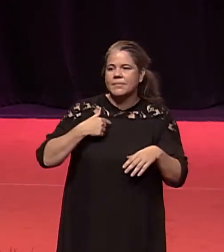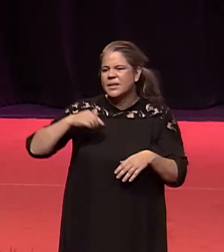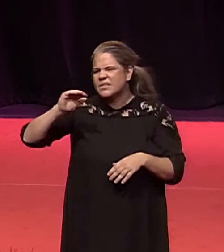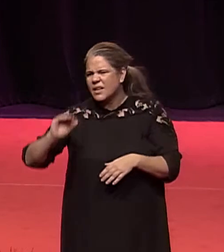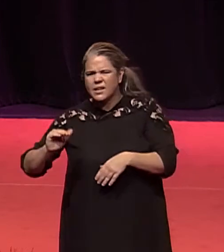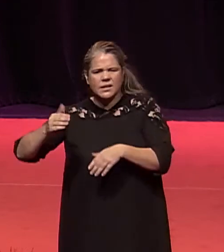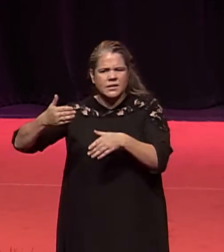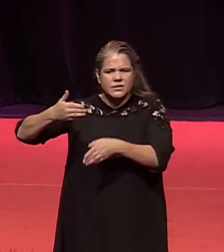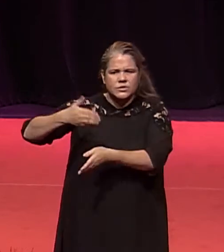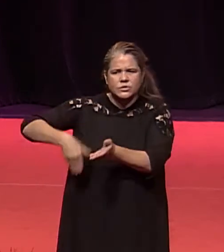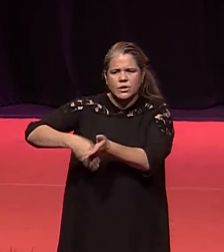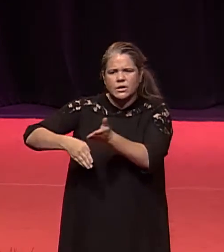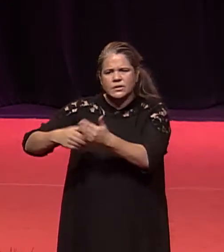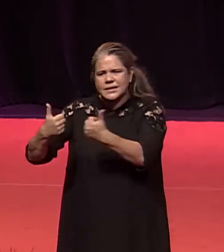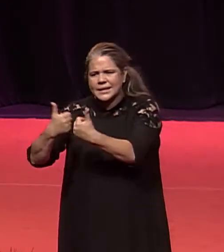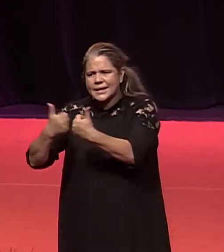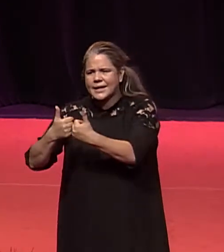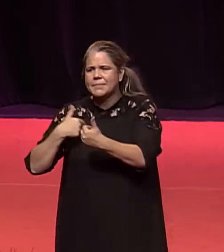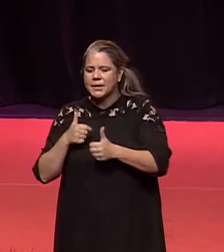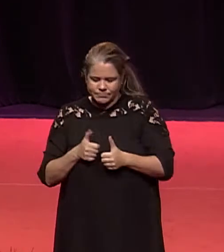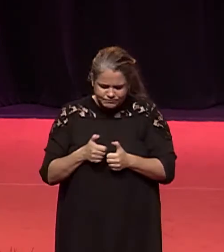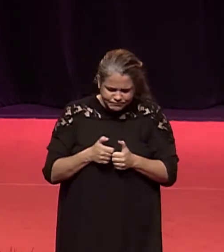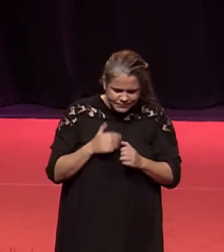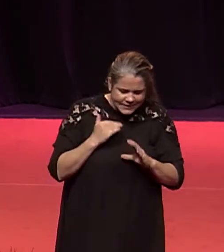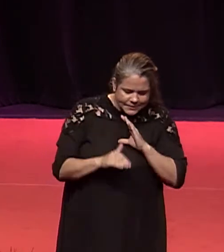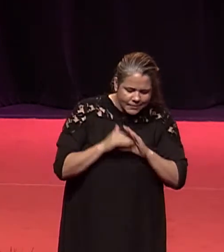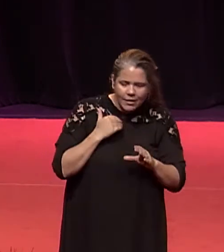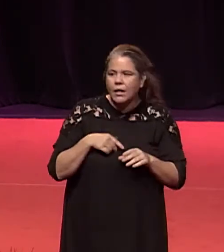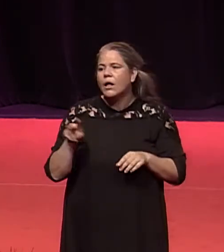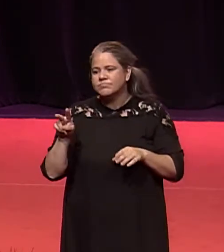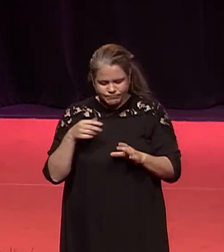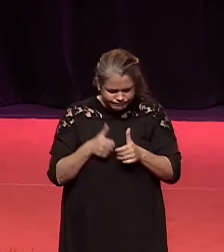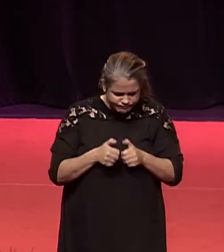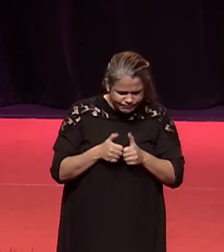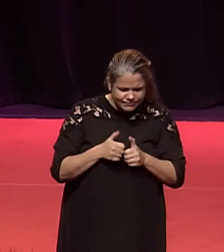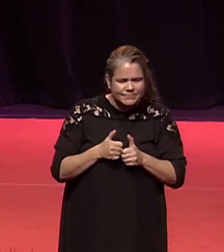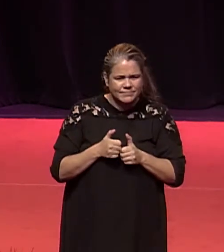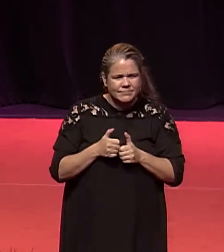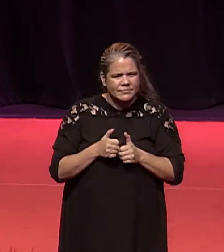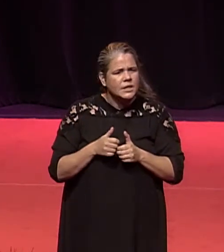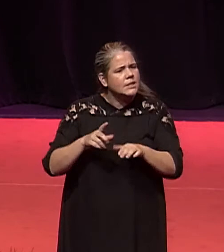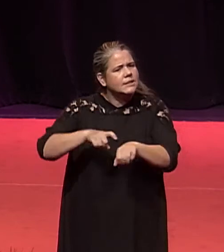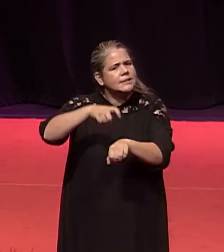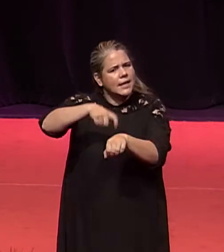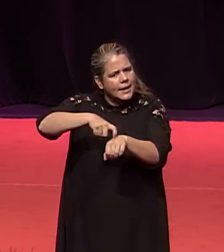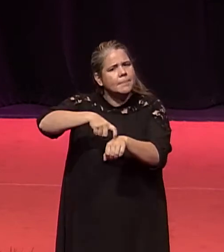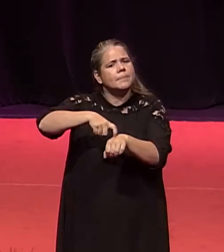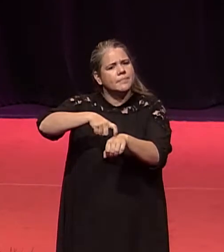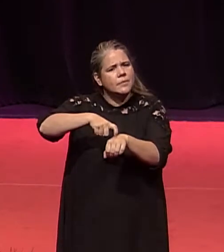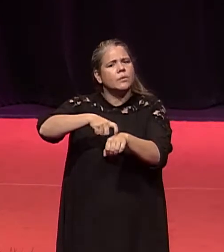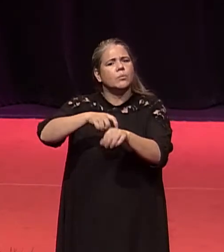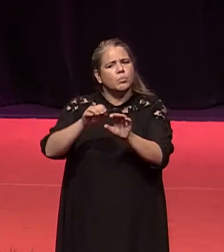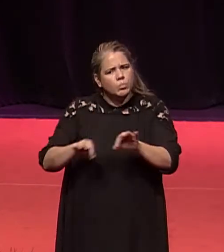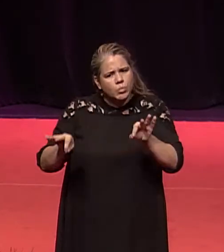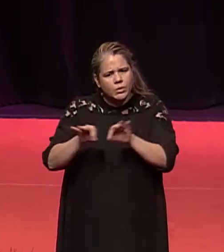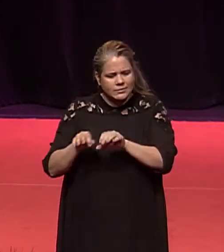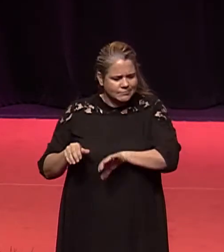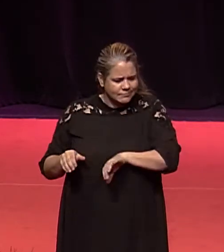child's soccer game? And you know, the finite nature of time should prompt us to spend it more